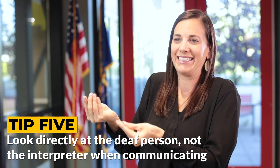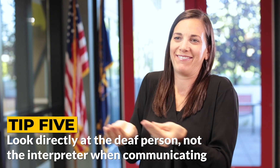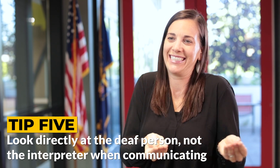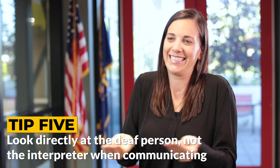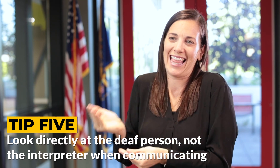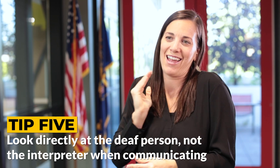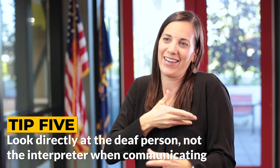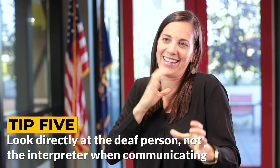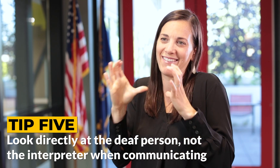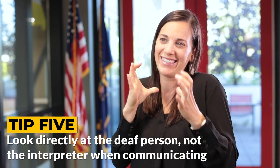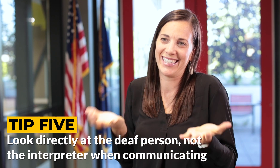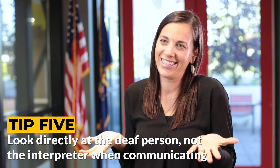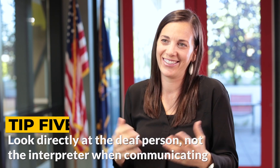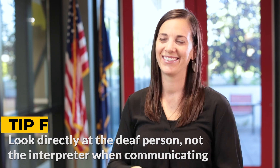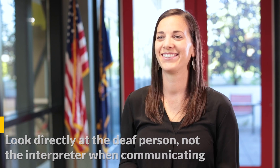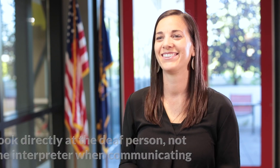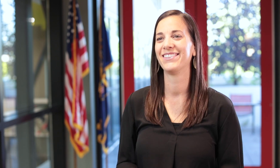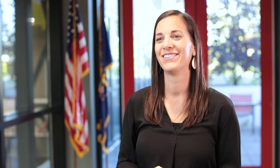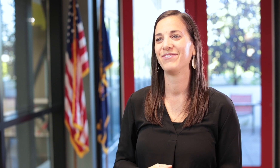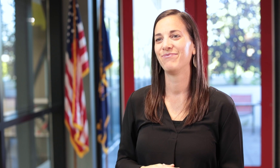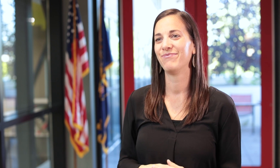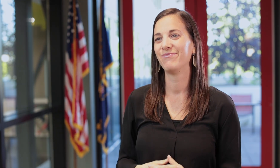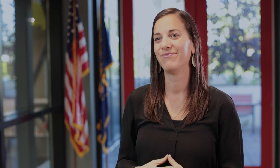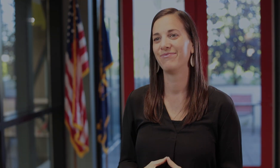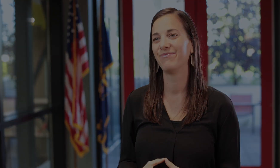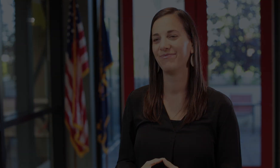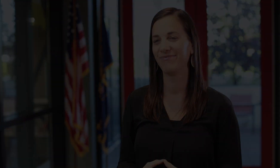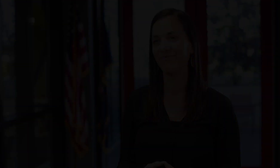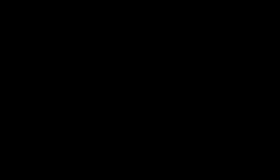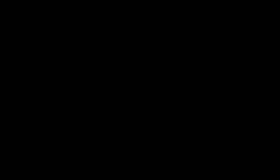with me, and the interpreter is only there to facilitate the communication.